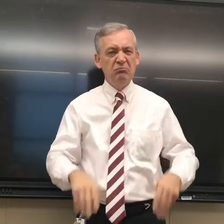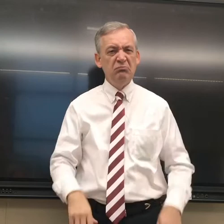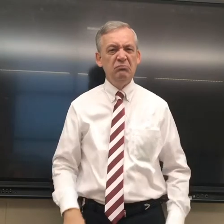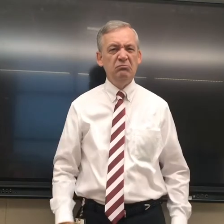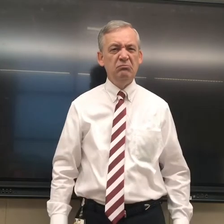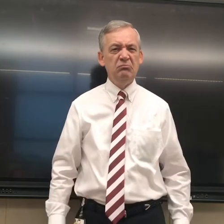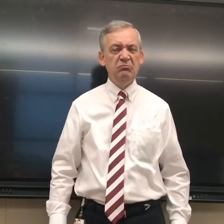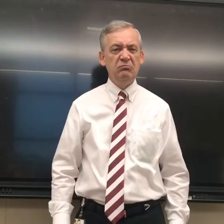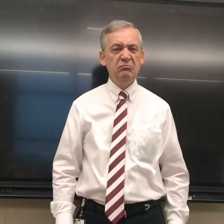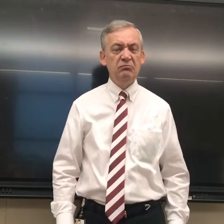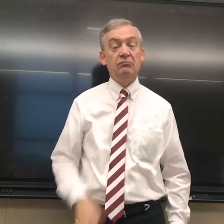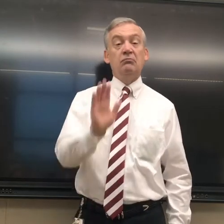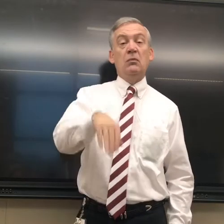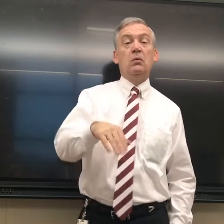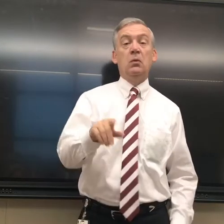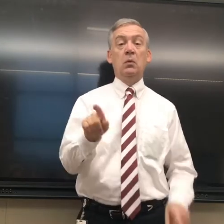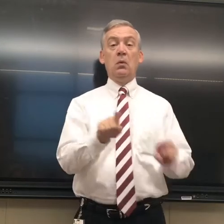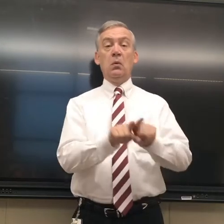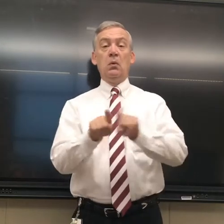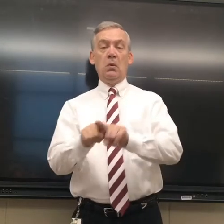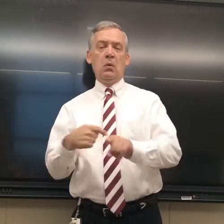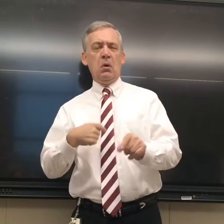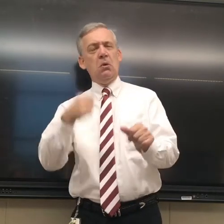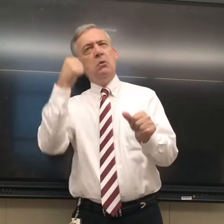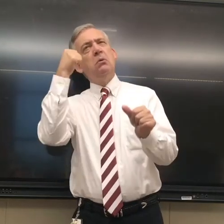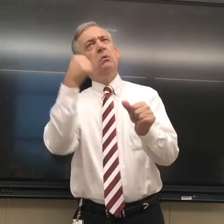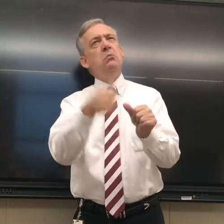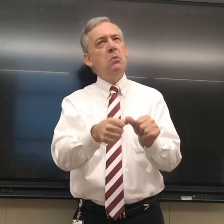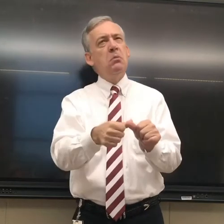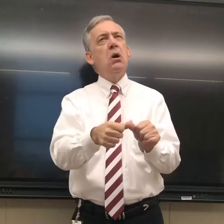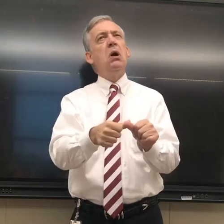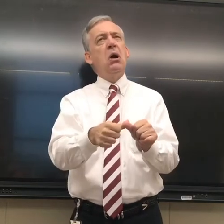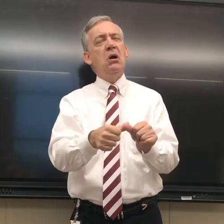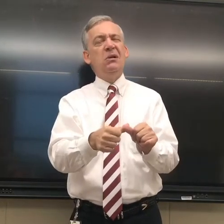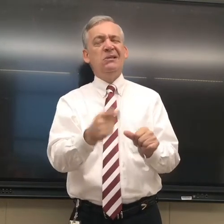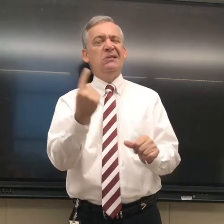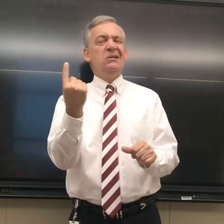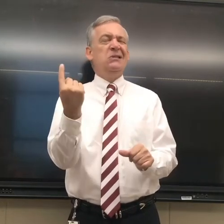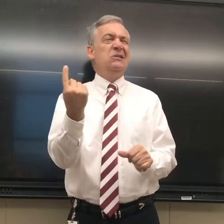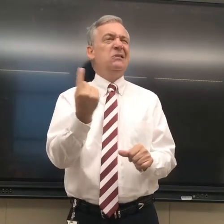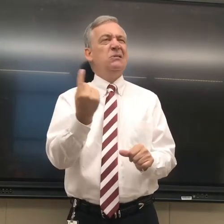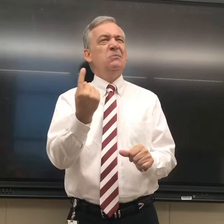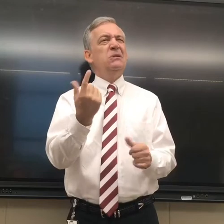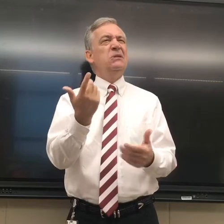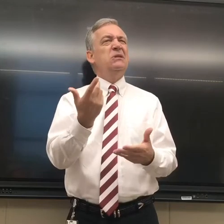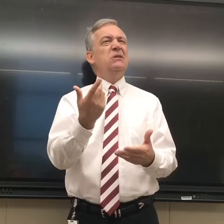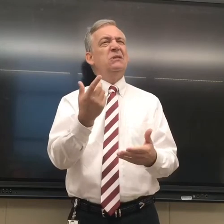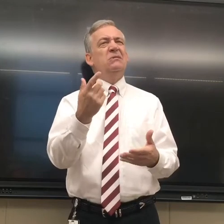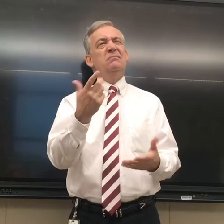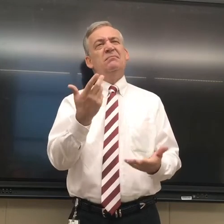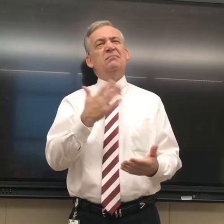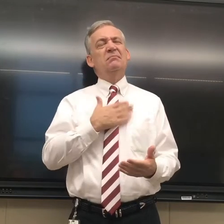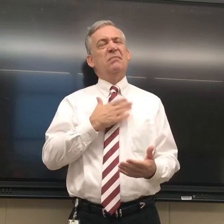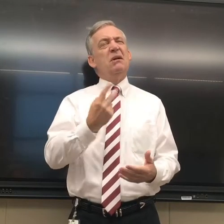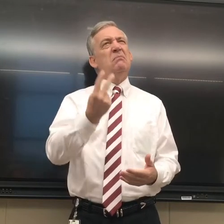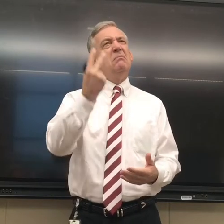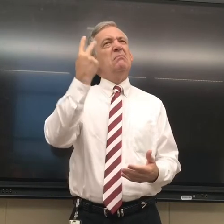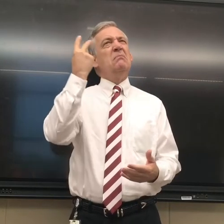One other thing I remember, another incongruency of memory, a brilliant splash